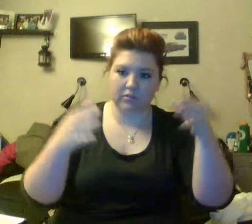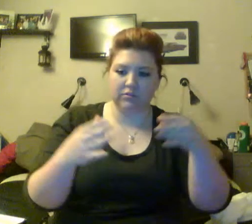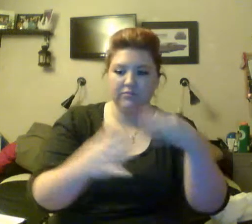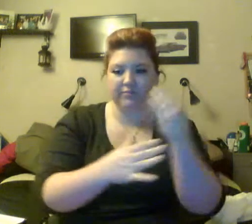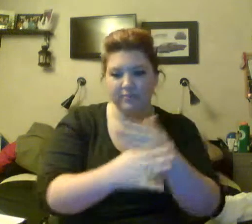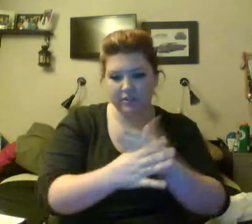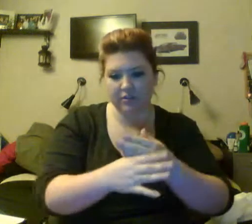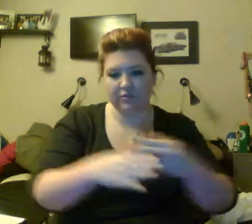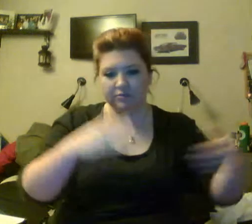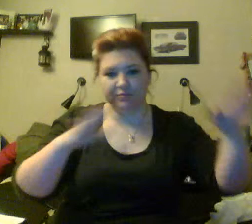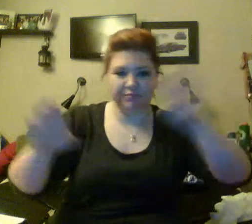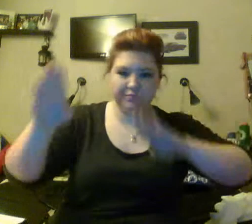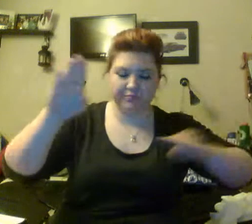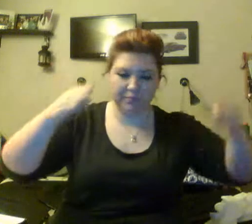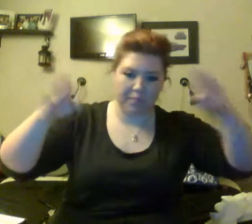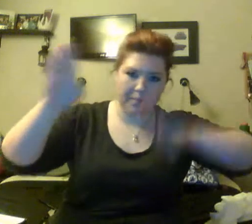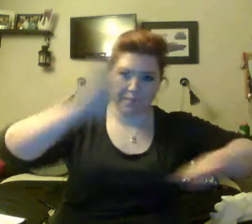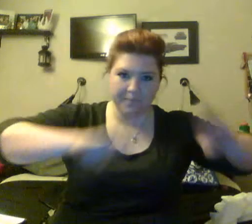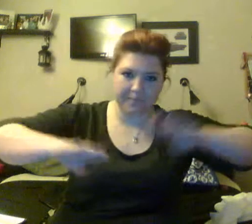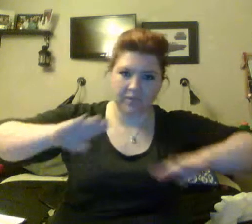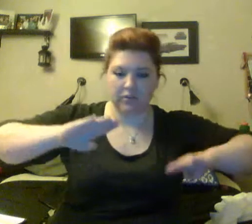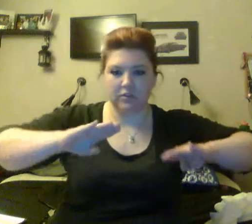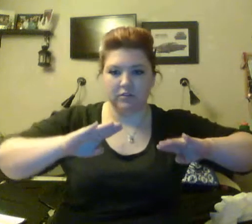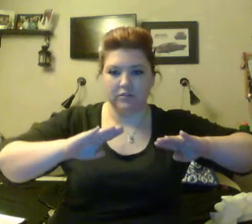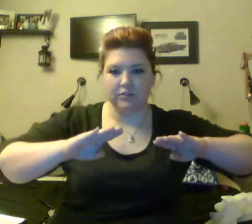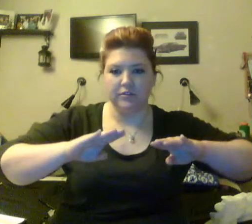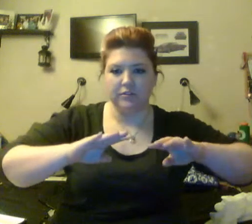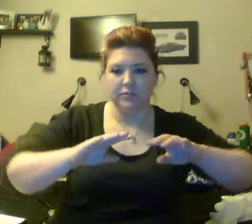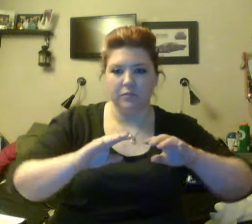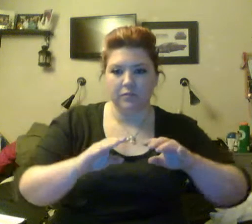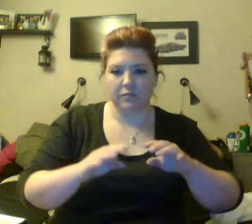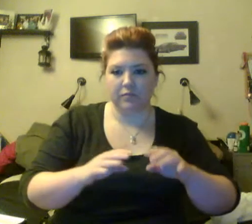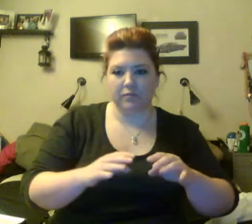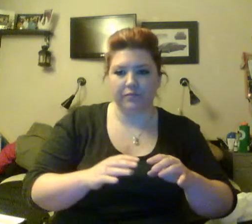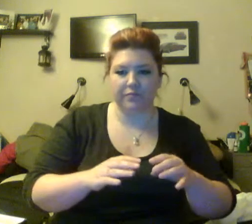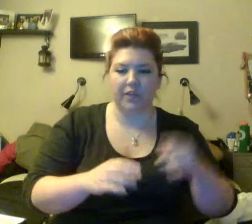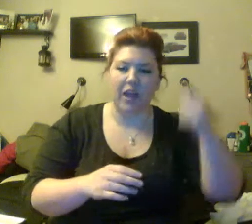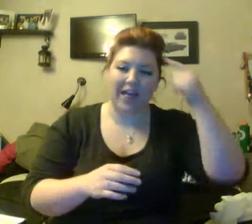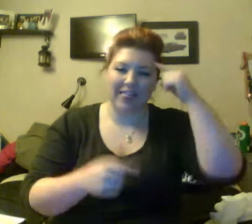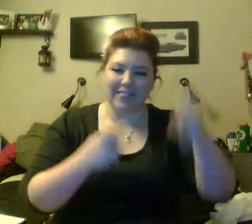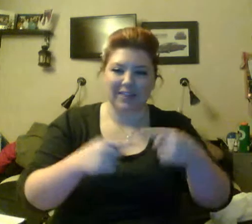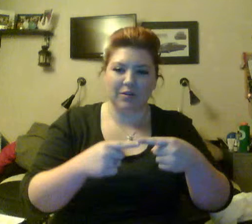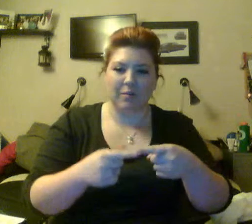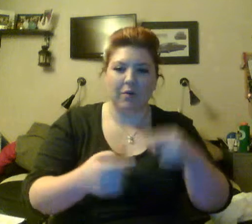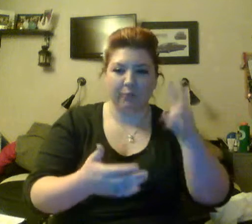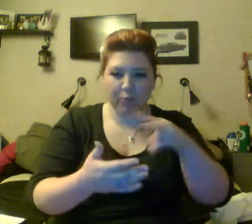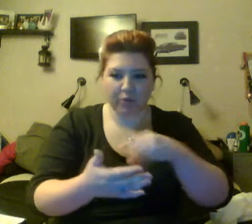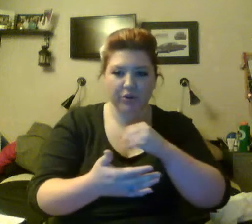school or middle school students. The key is to think about your reading and writing assignments as